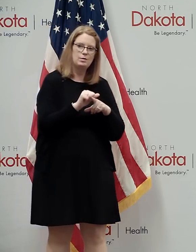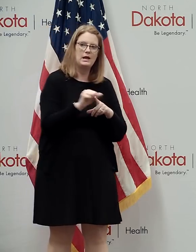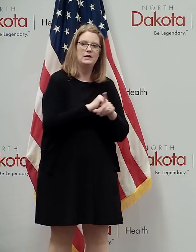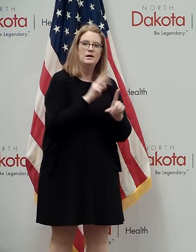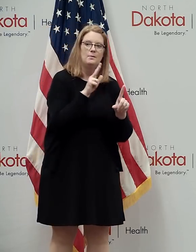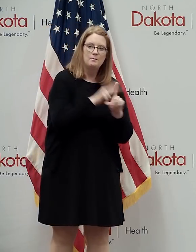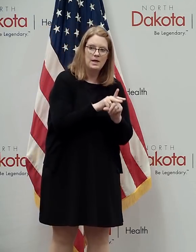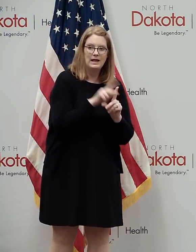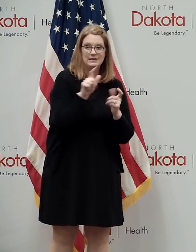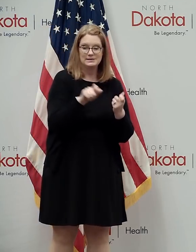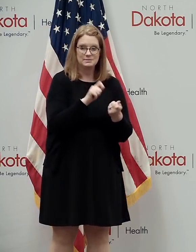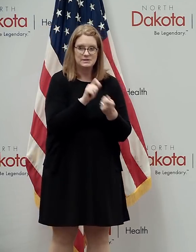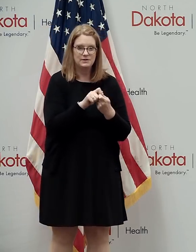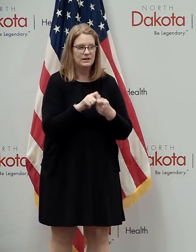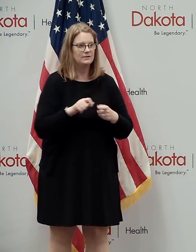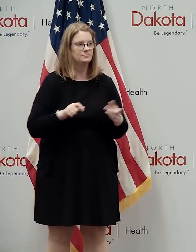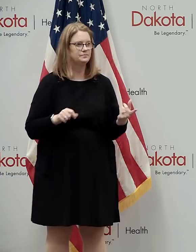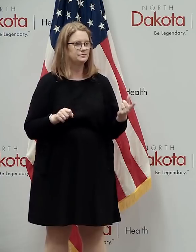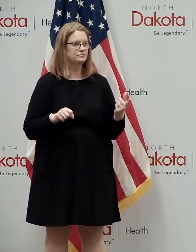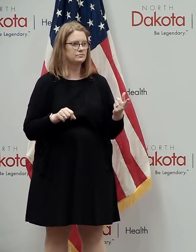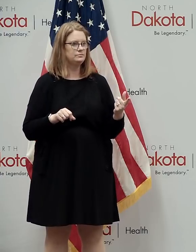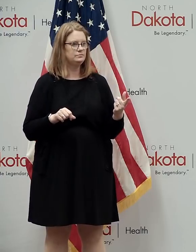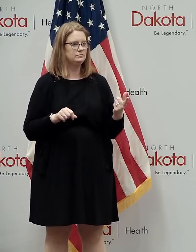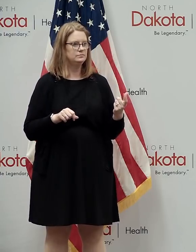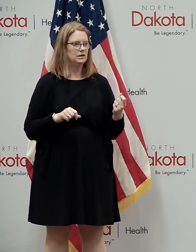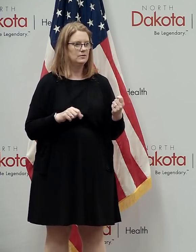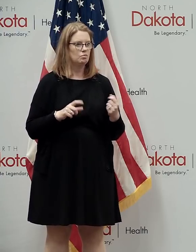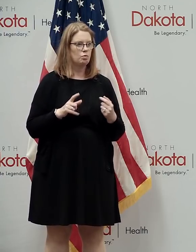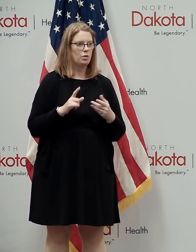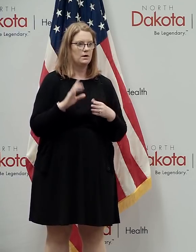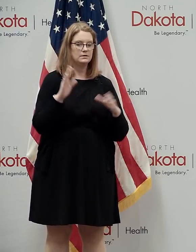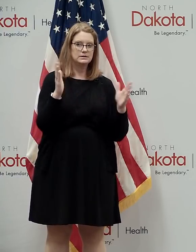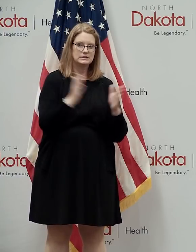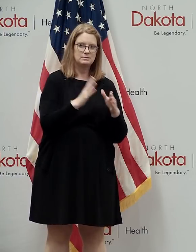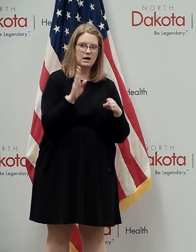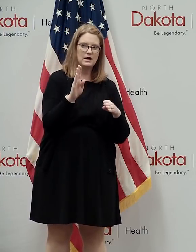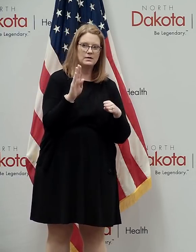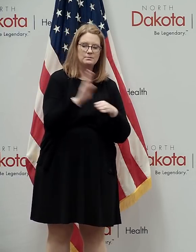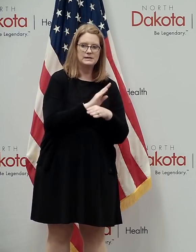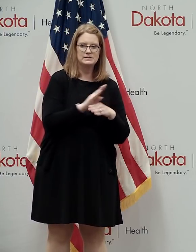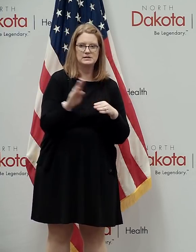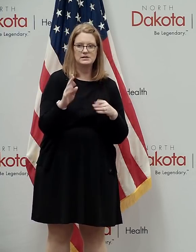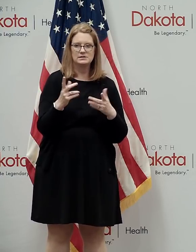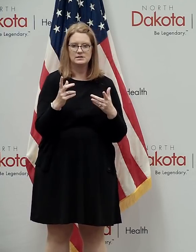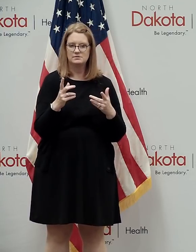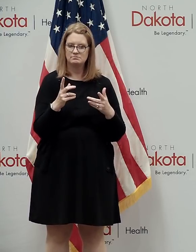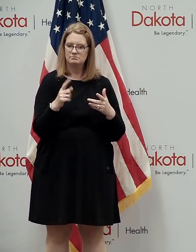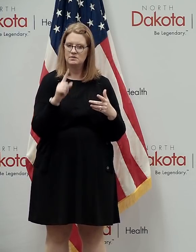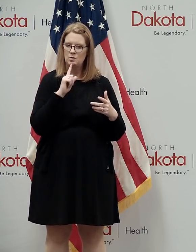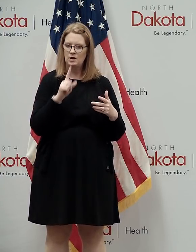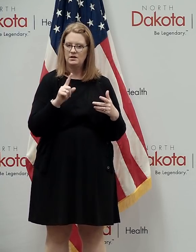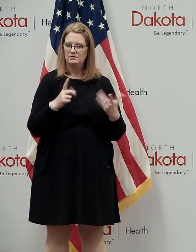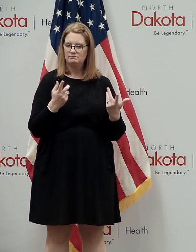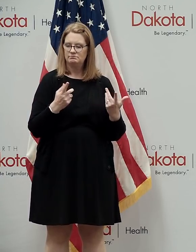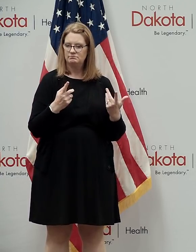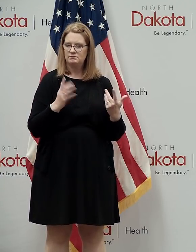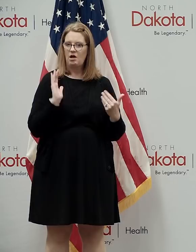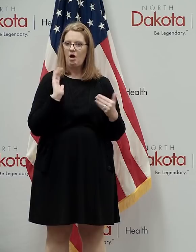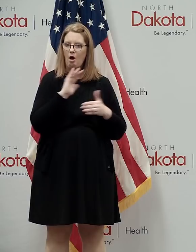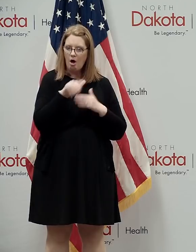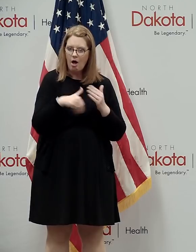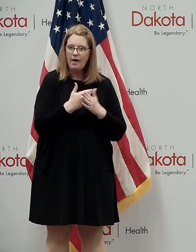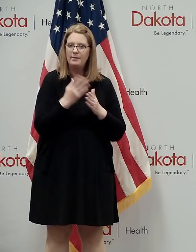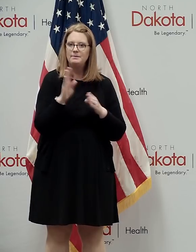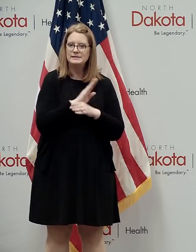very specifically. I never make the mistake of confusing a small business with an unsophisticated business. I think that North Dakota businesses are very